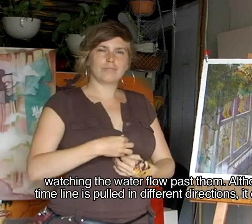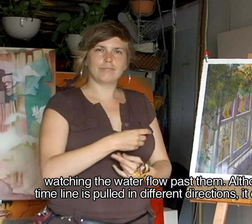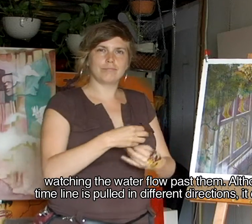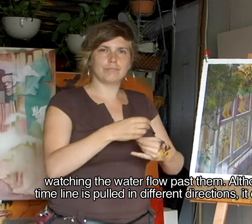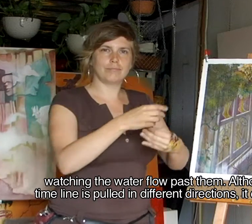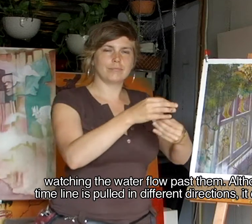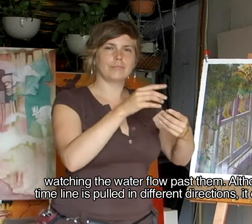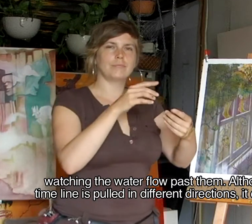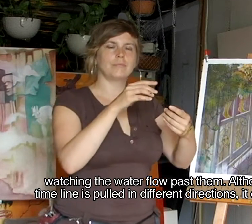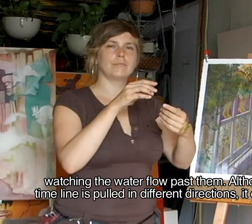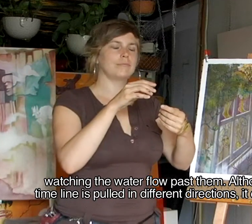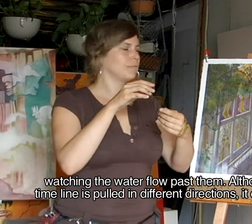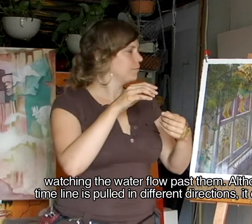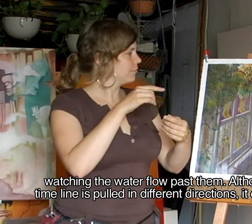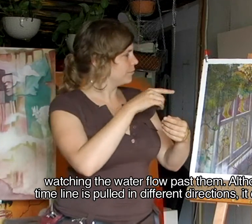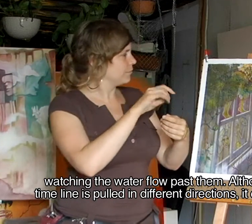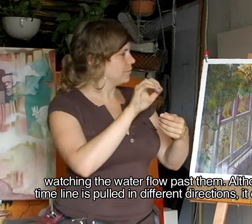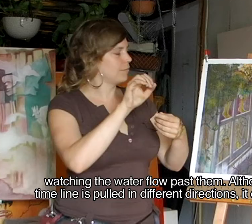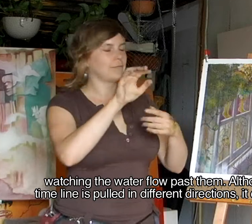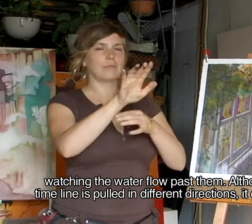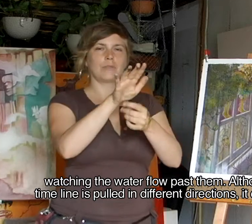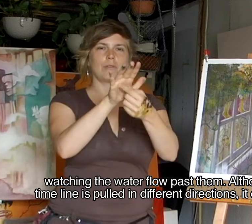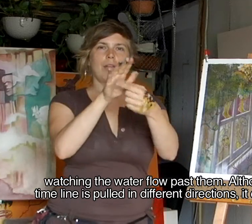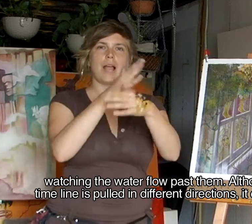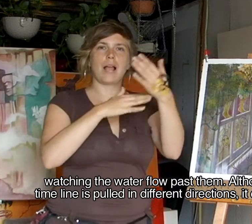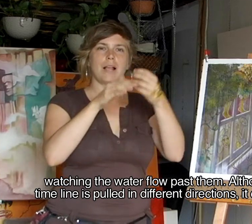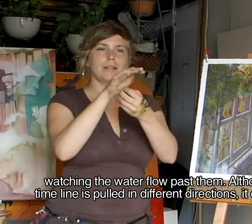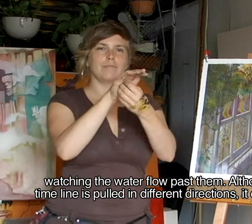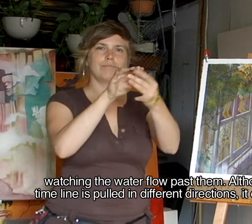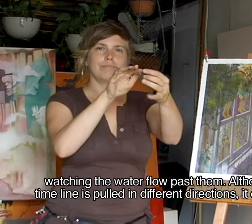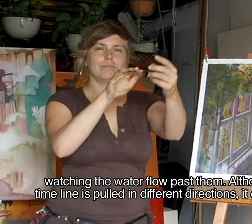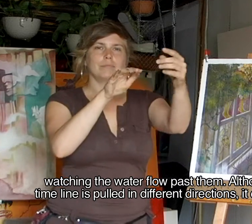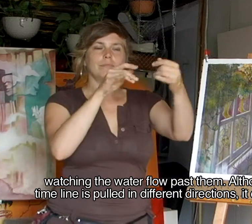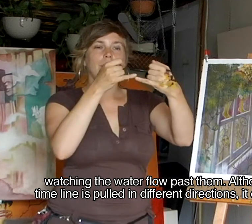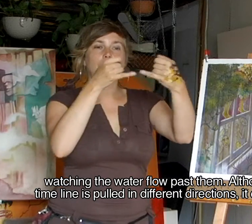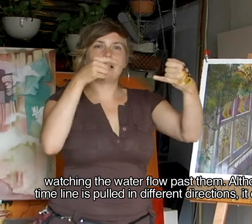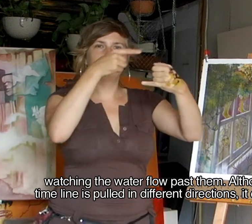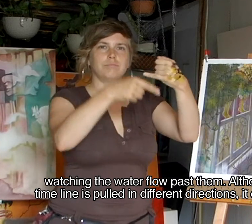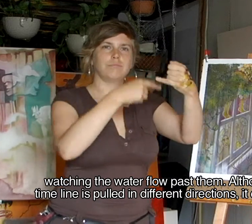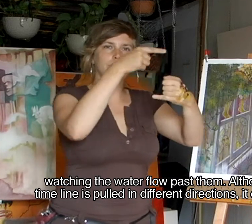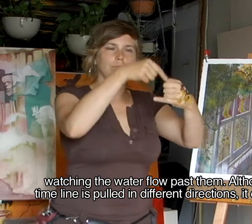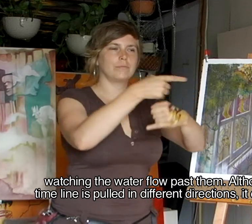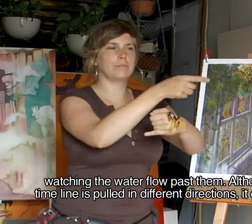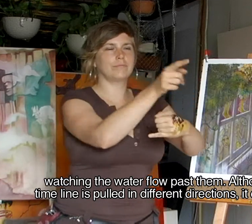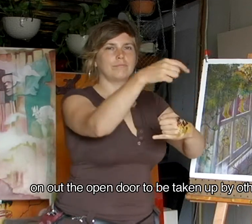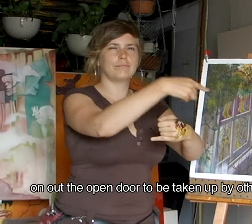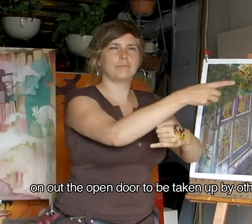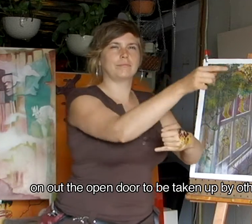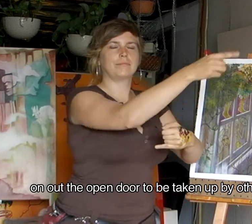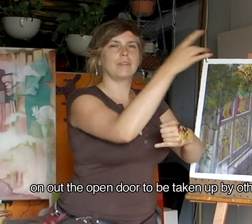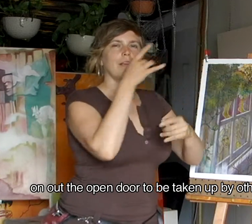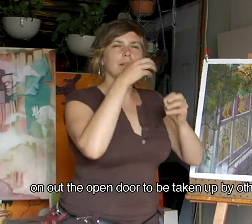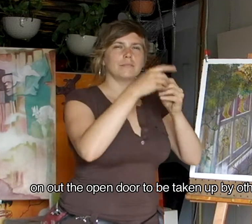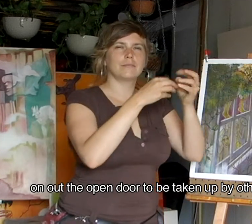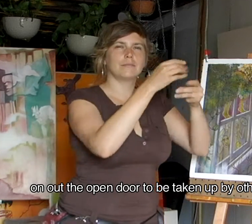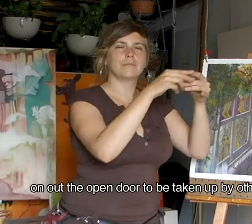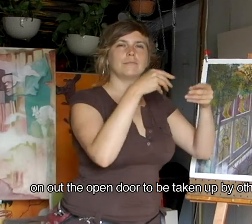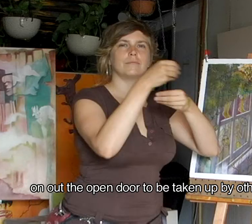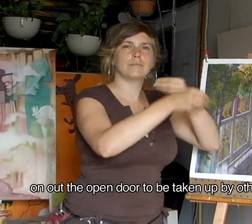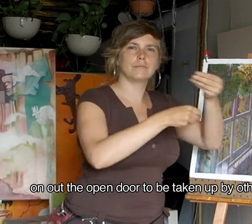keeps flowing and the fish keep swimming. Although the walls are limiting, there is still hope, and